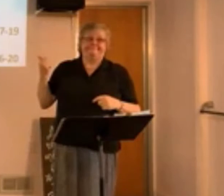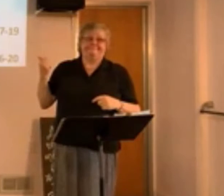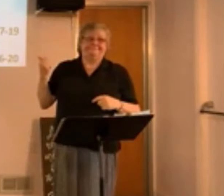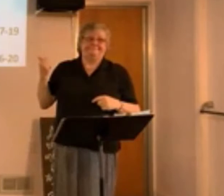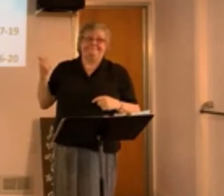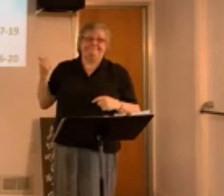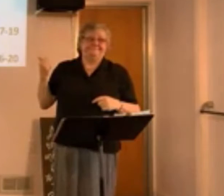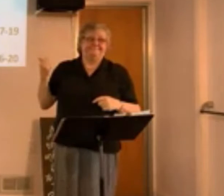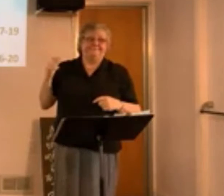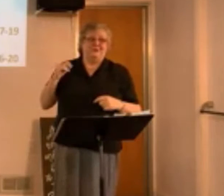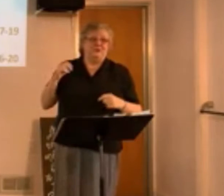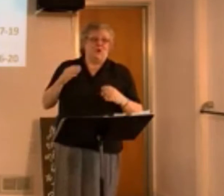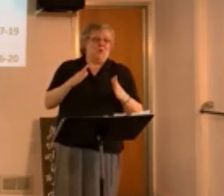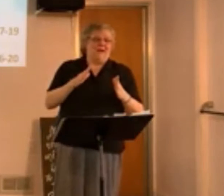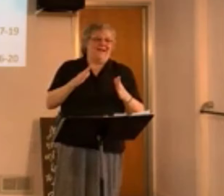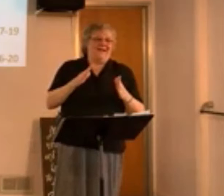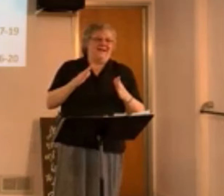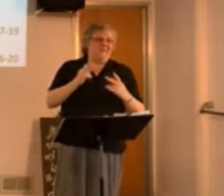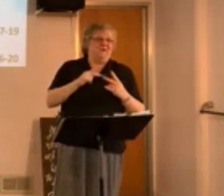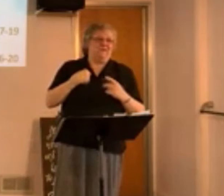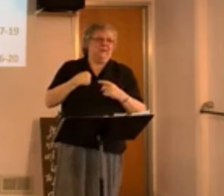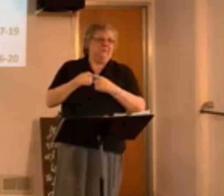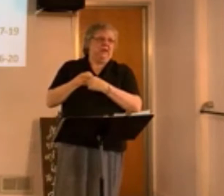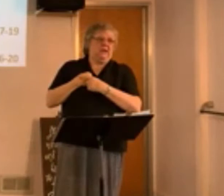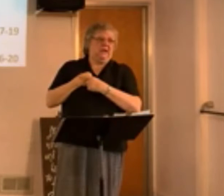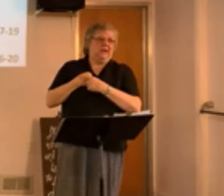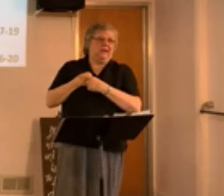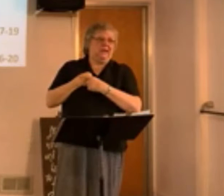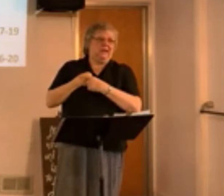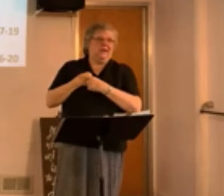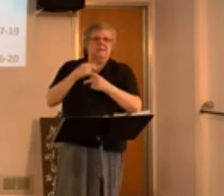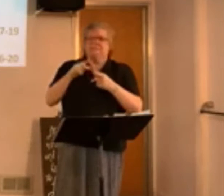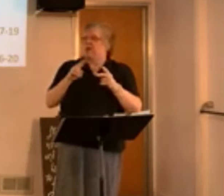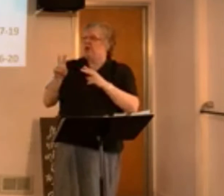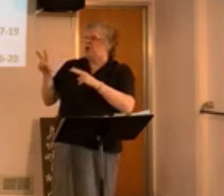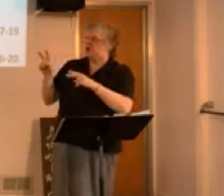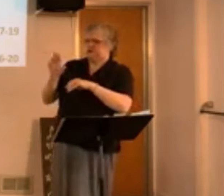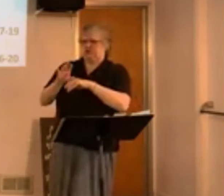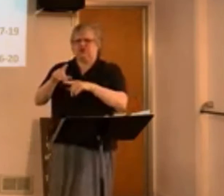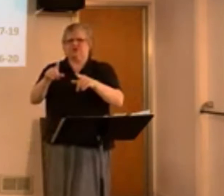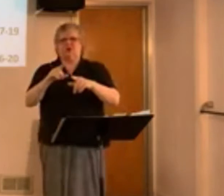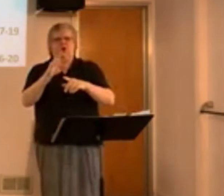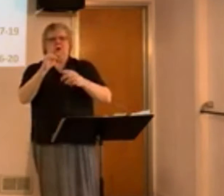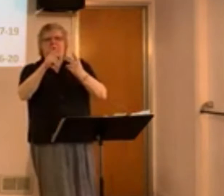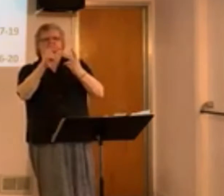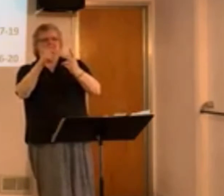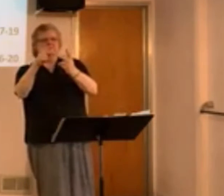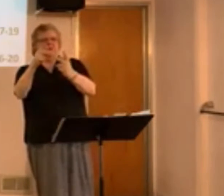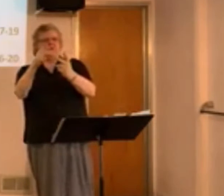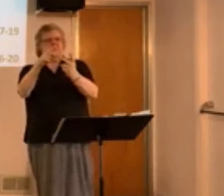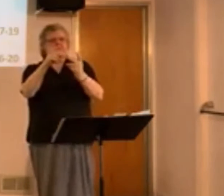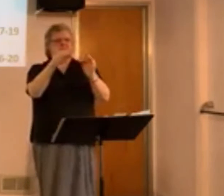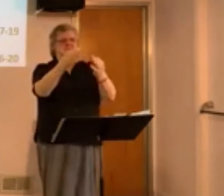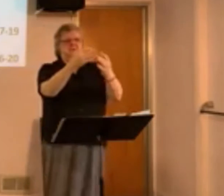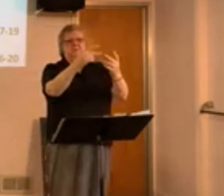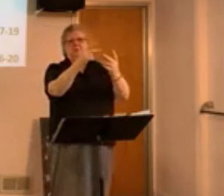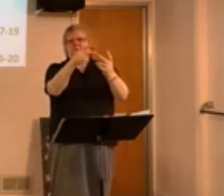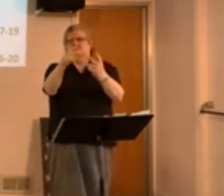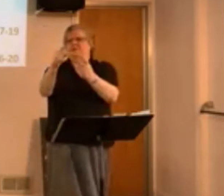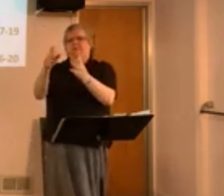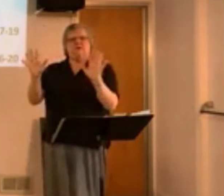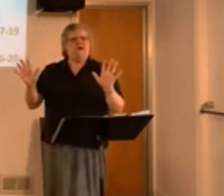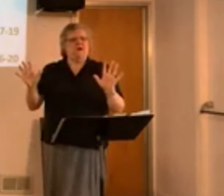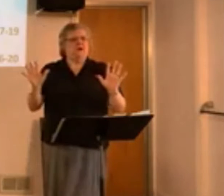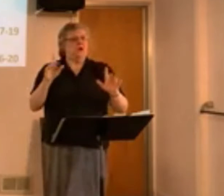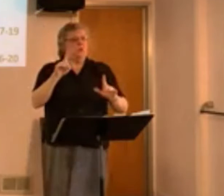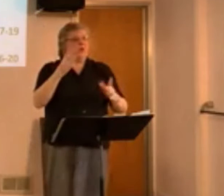There's no way. And yet, many times people look at the pastor in the church, oh, he's perfect. He's got a perfect family. Now, the only